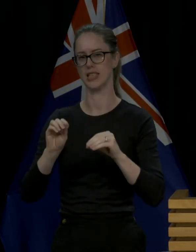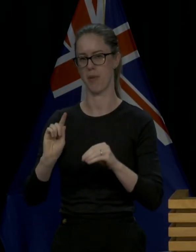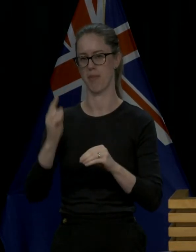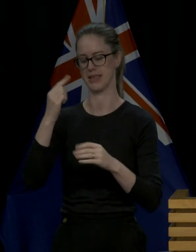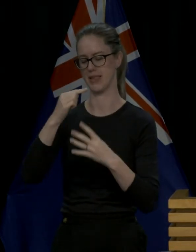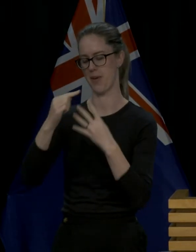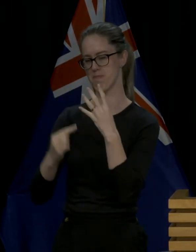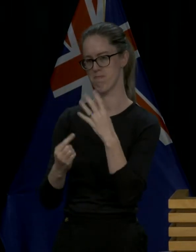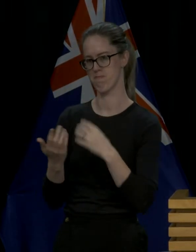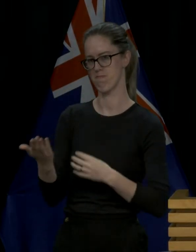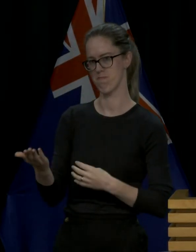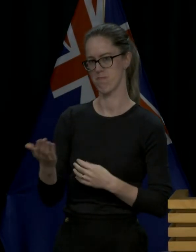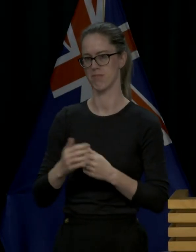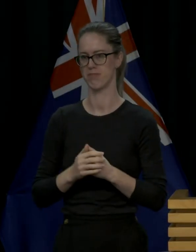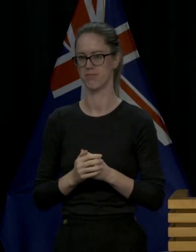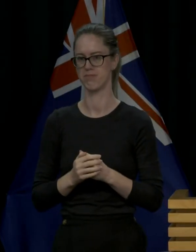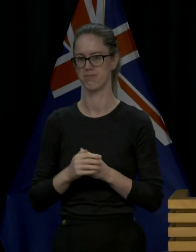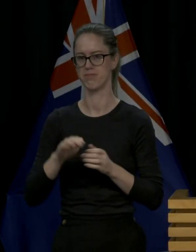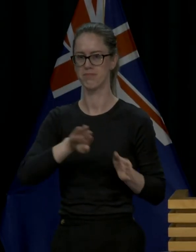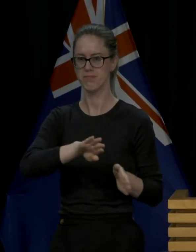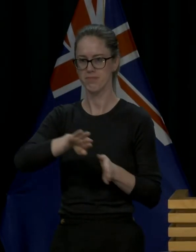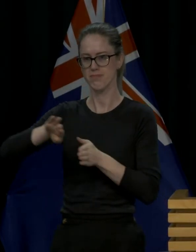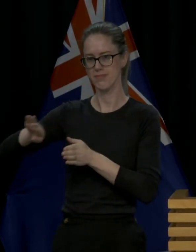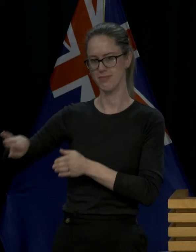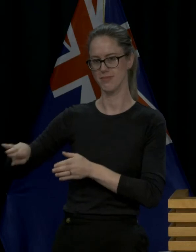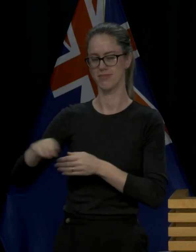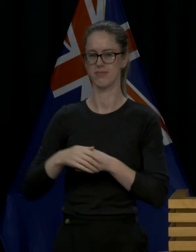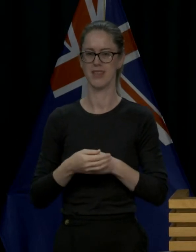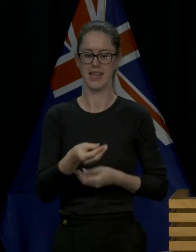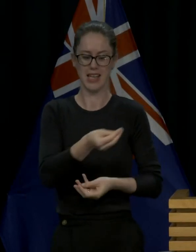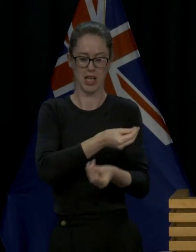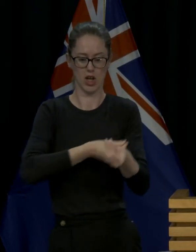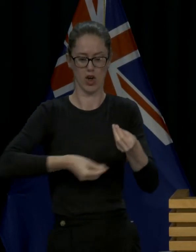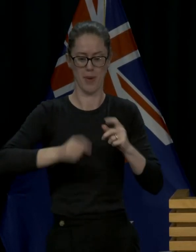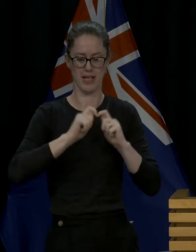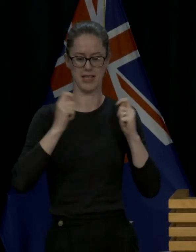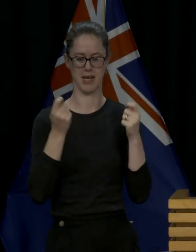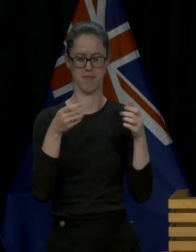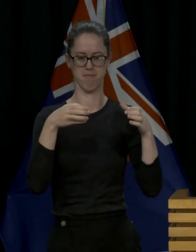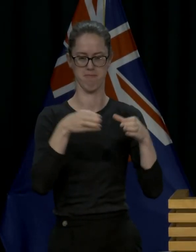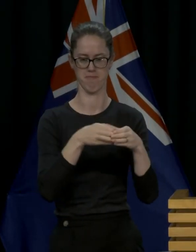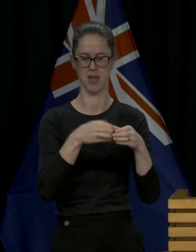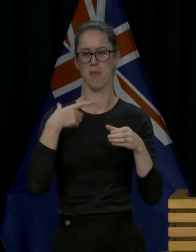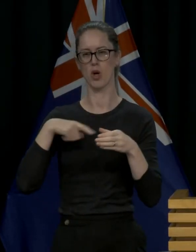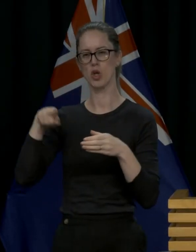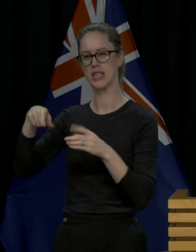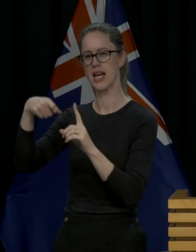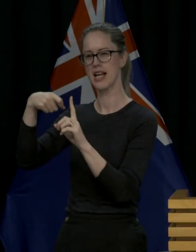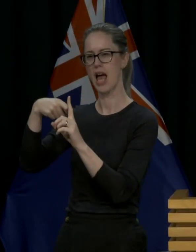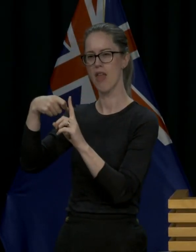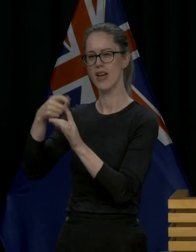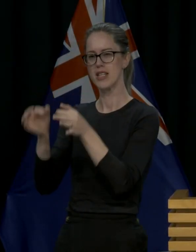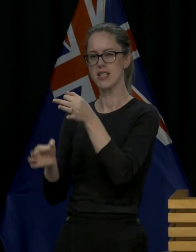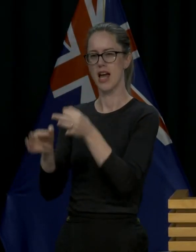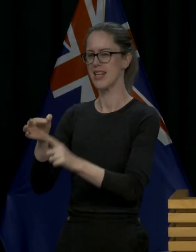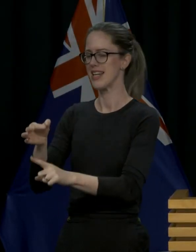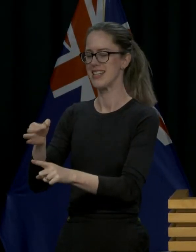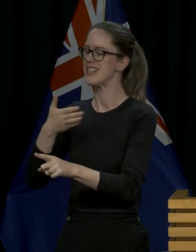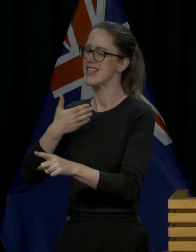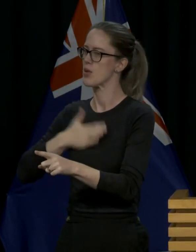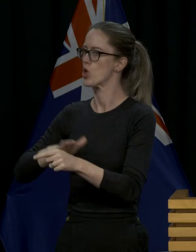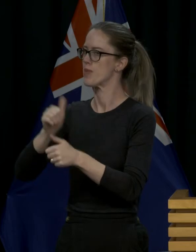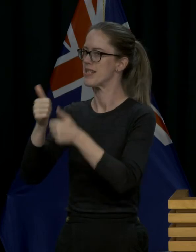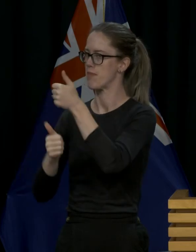Minister. Now to the Economic Recovery Team. Following Calvin's decision that he does not wish to be the Deputy